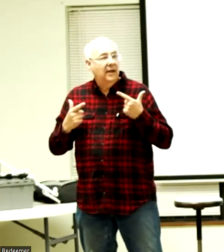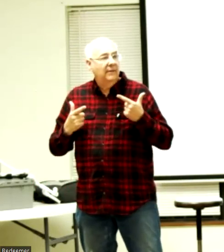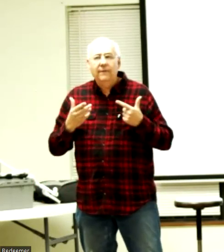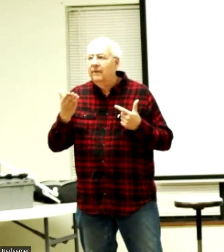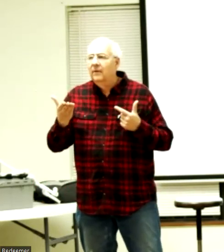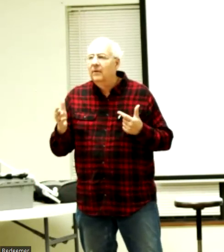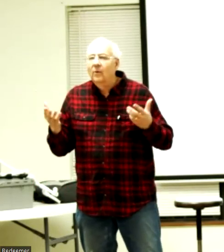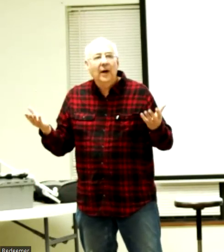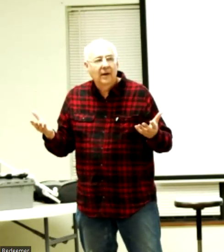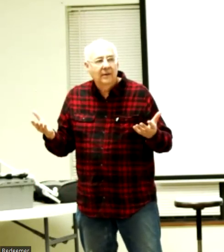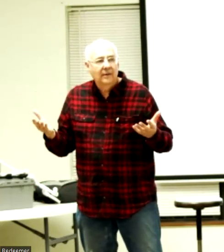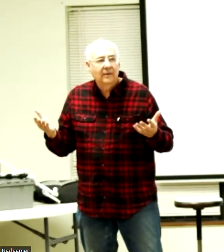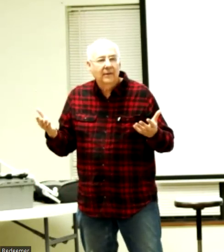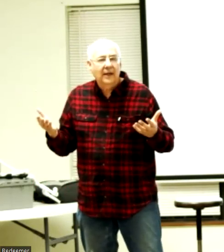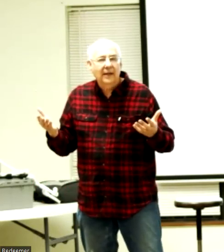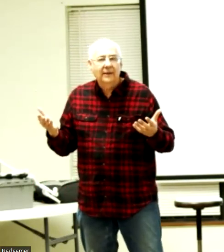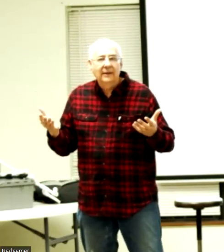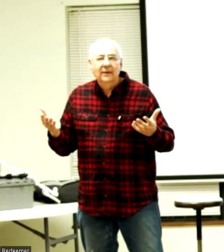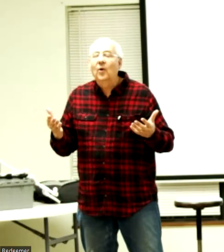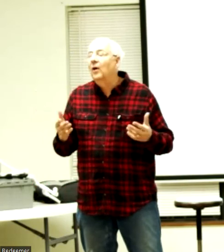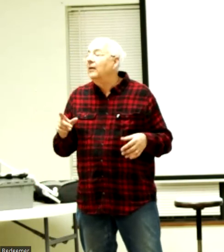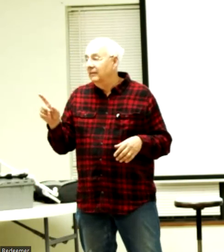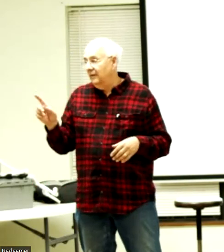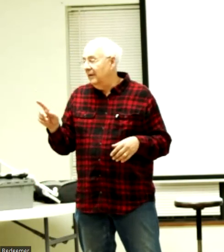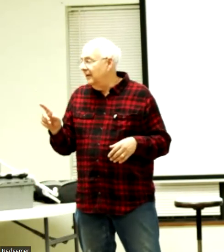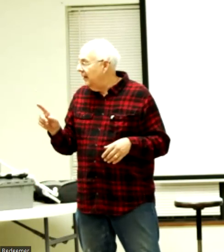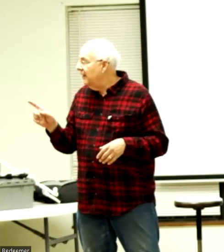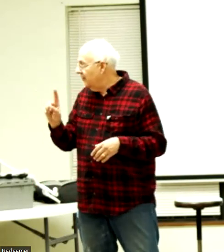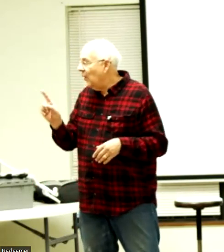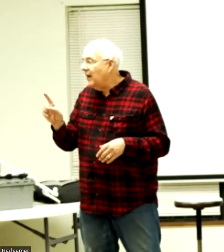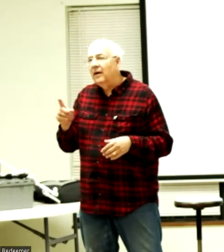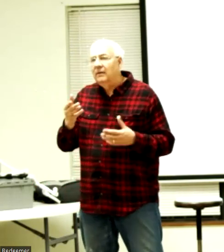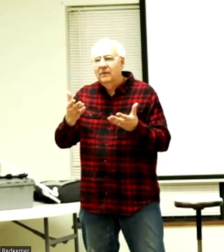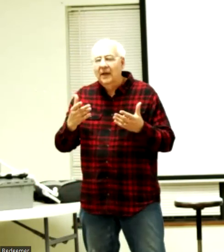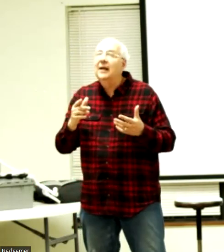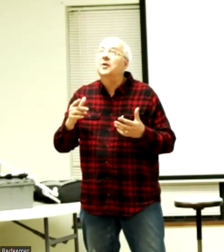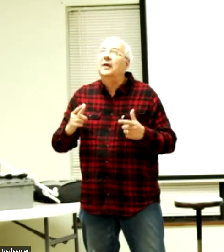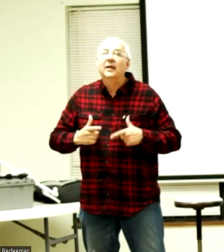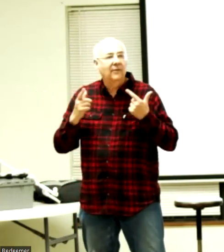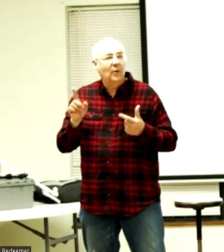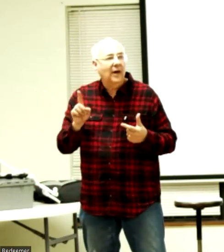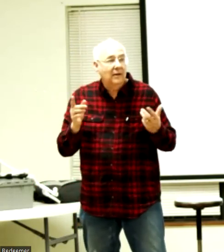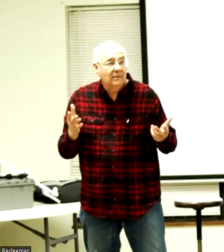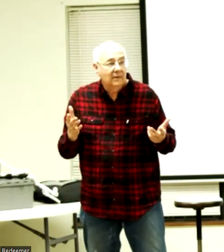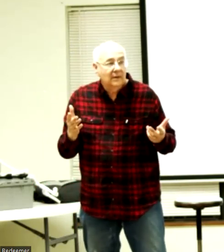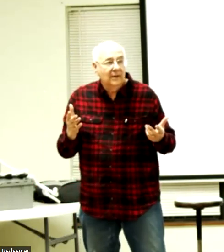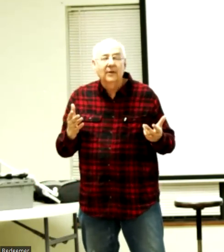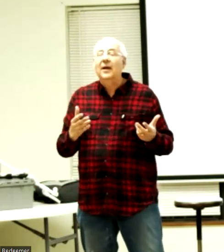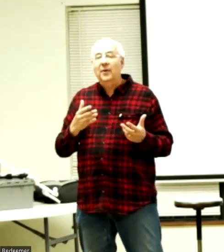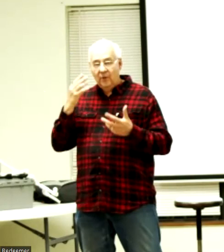live where? Okay. Or there where? Sorry. Live where? Okay, with a